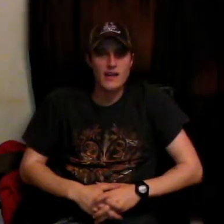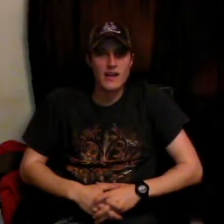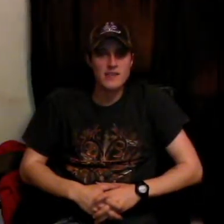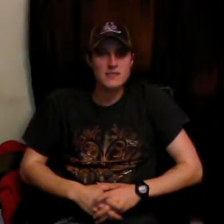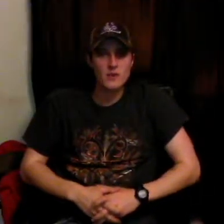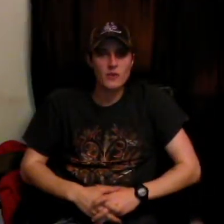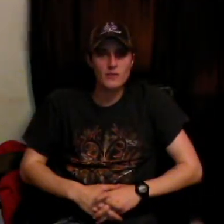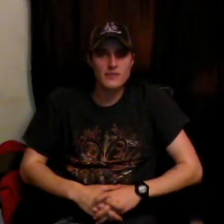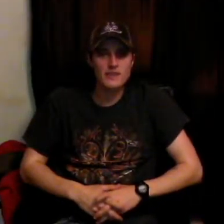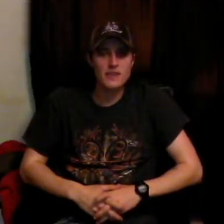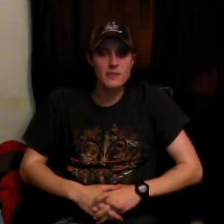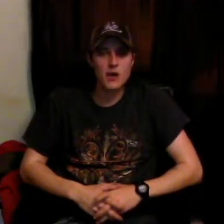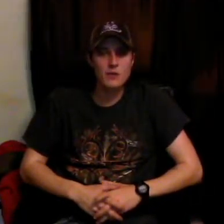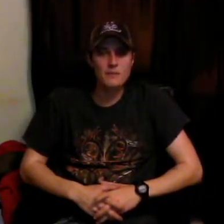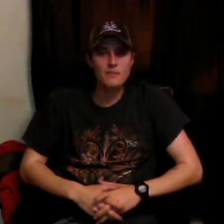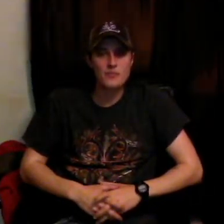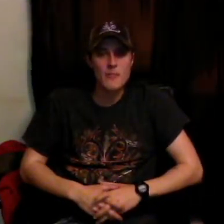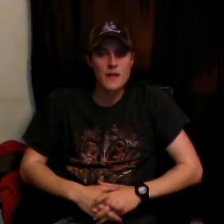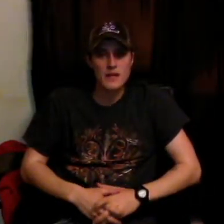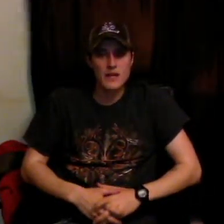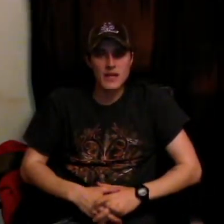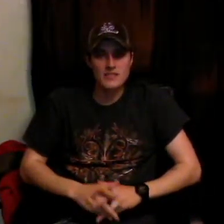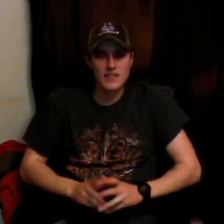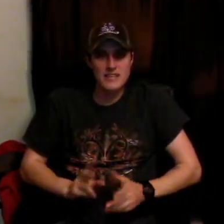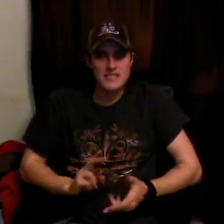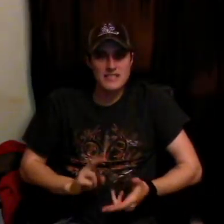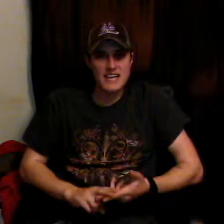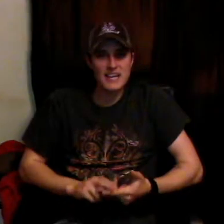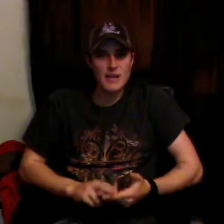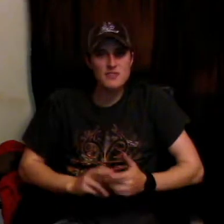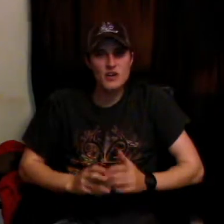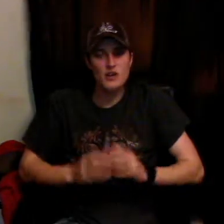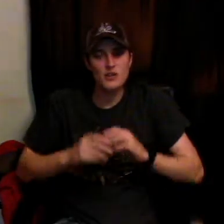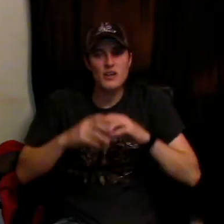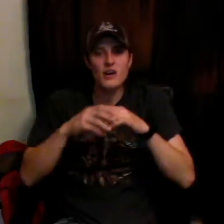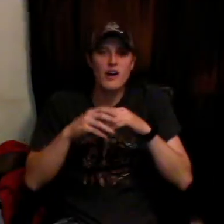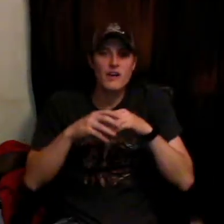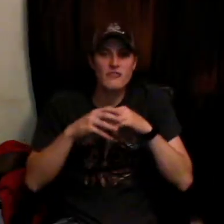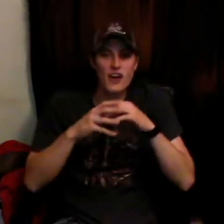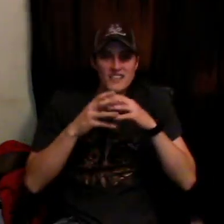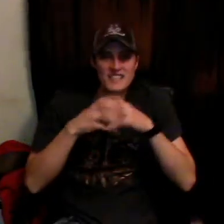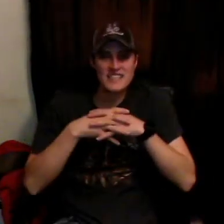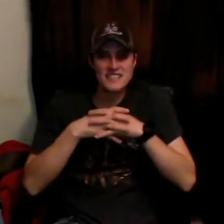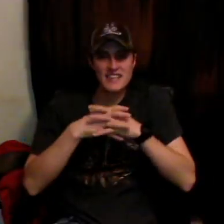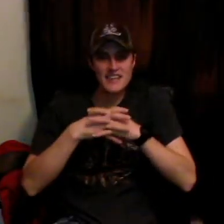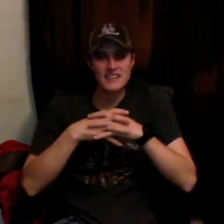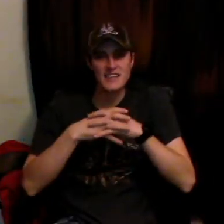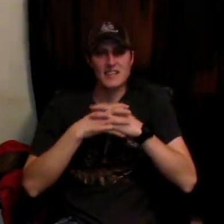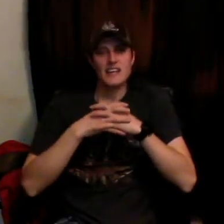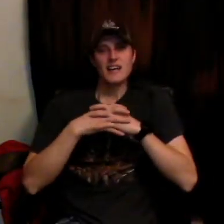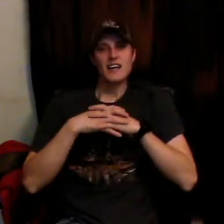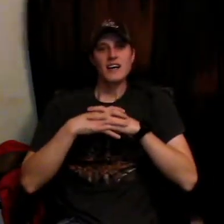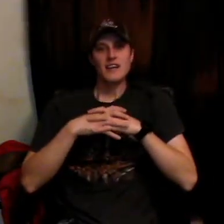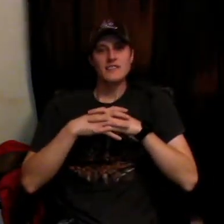Hey guys, welcome to Kentucky Bowman. Today's the second episode of the off season. Alright,